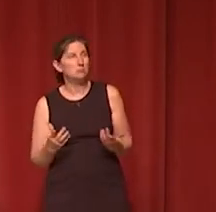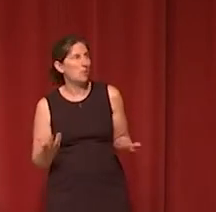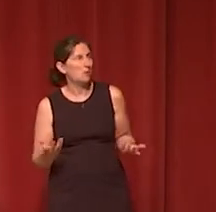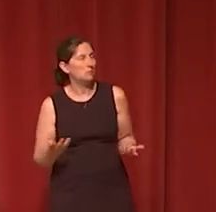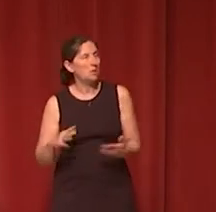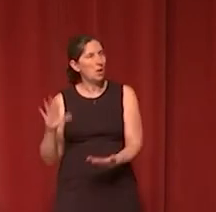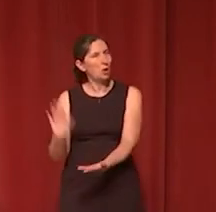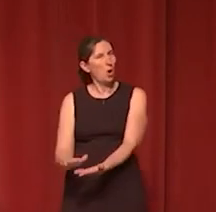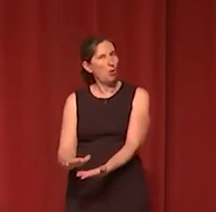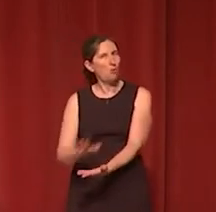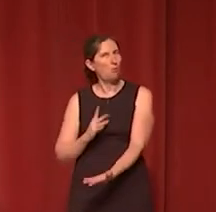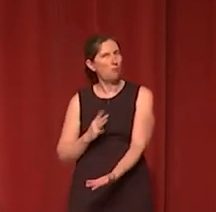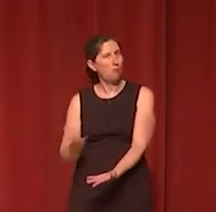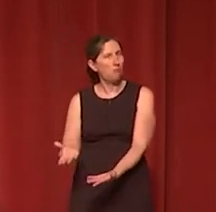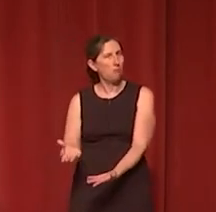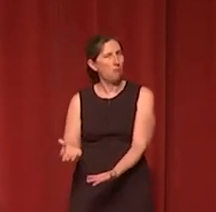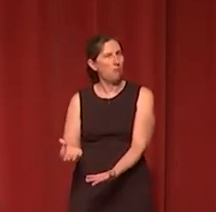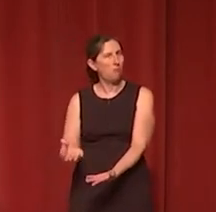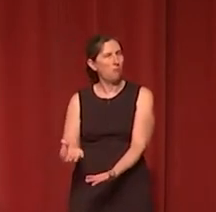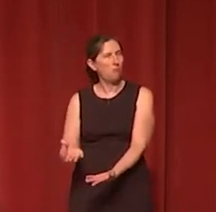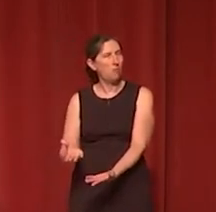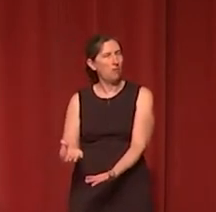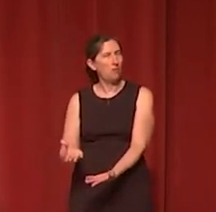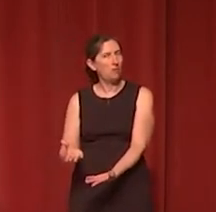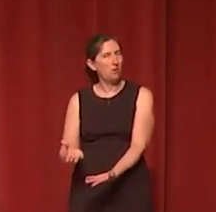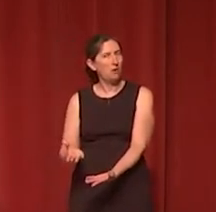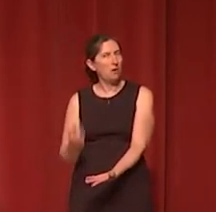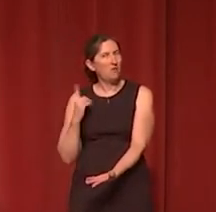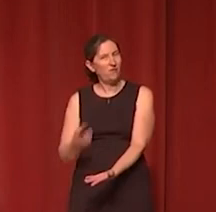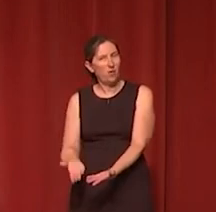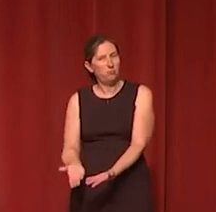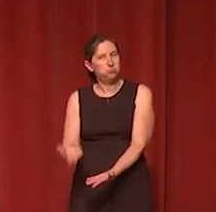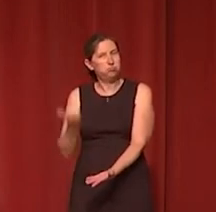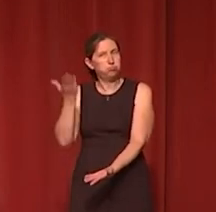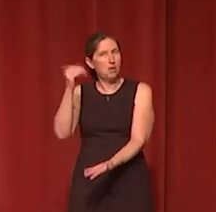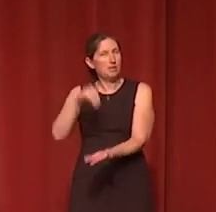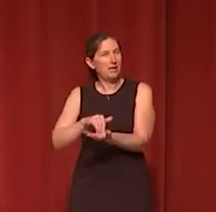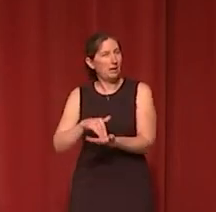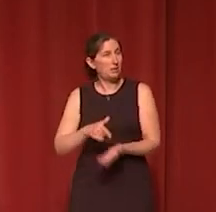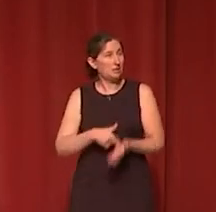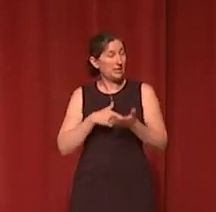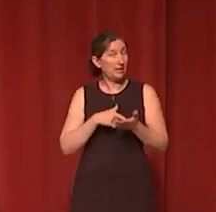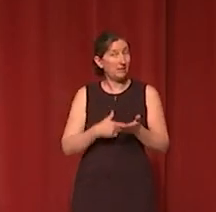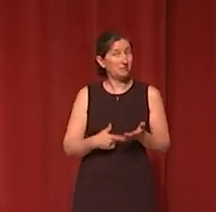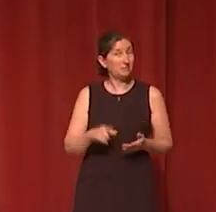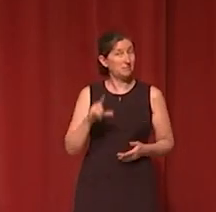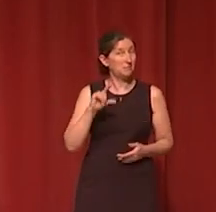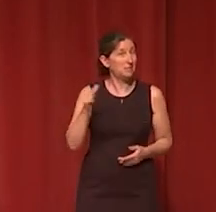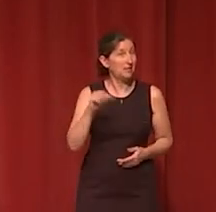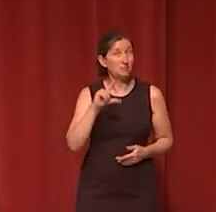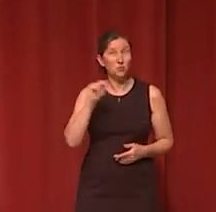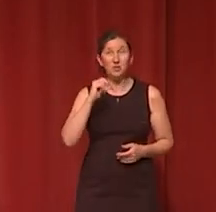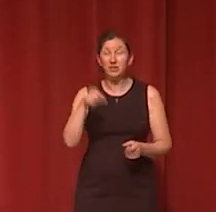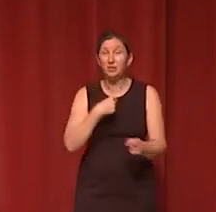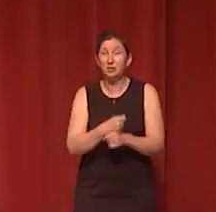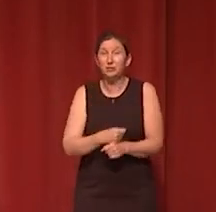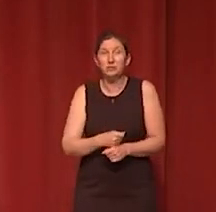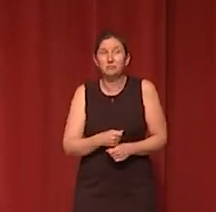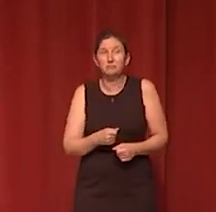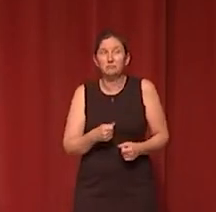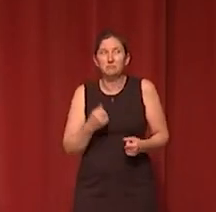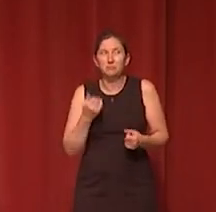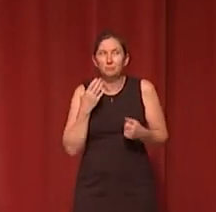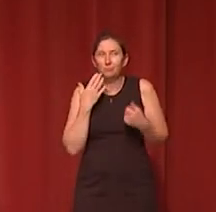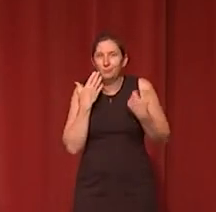that's low. And is it going to take decades to accumulate again or not? We don't know. But there's some damage